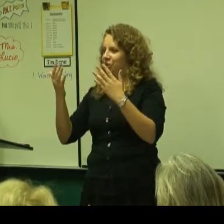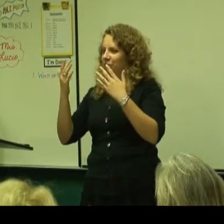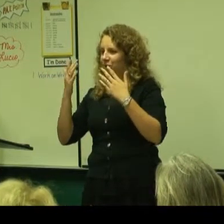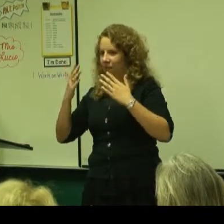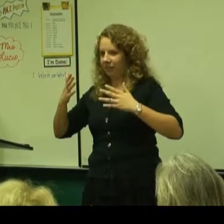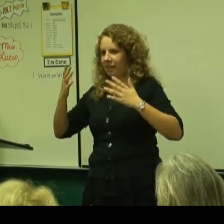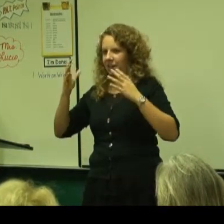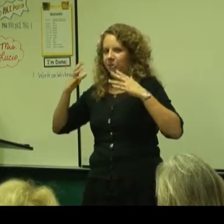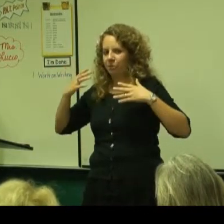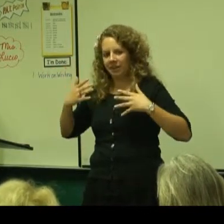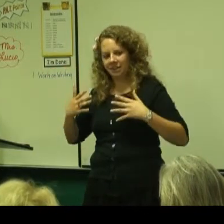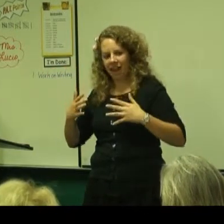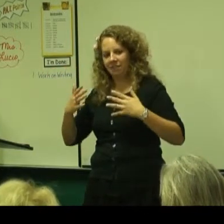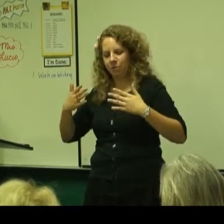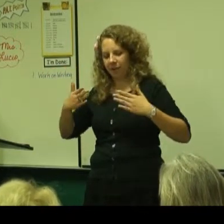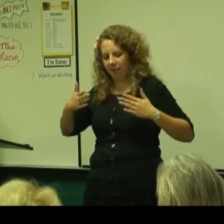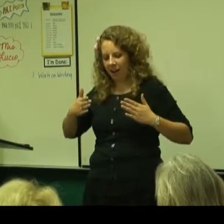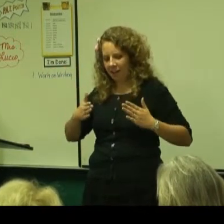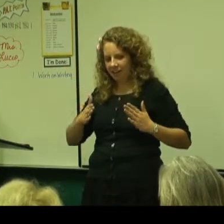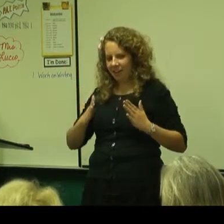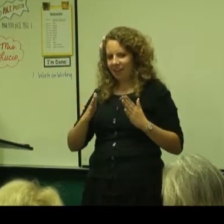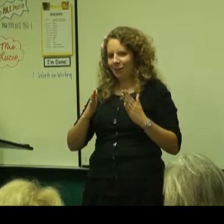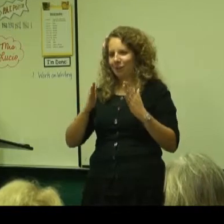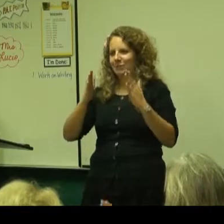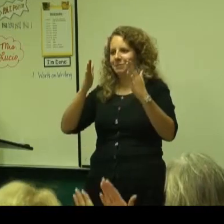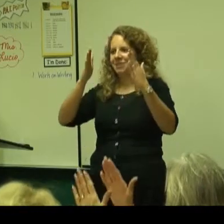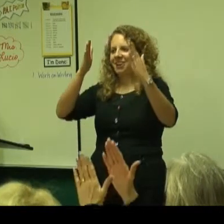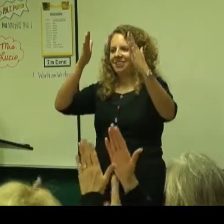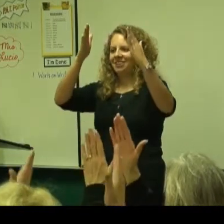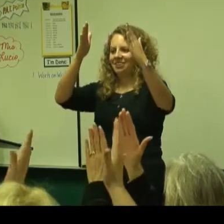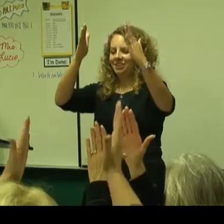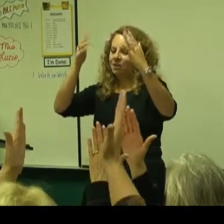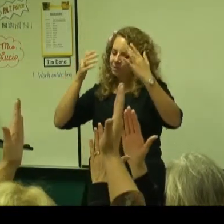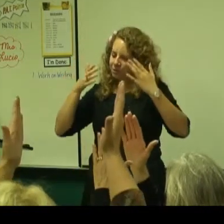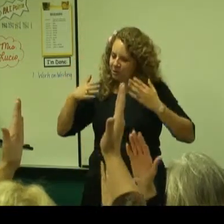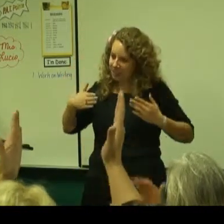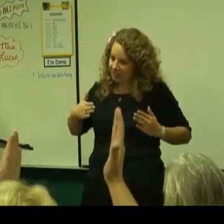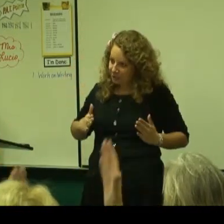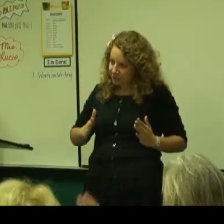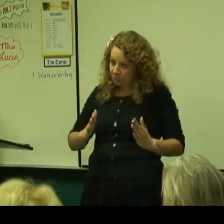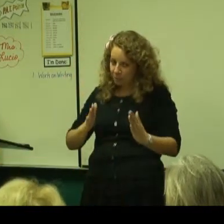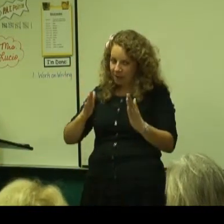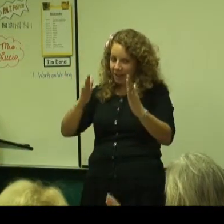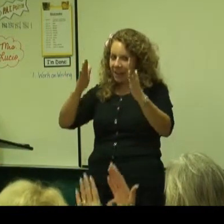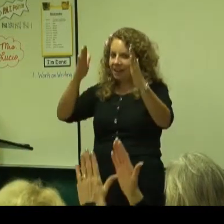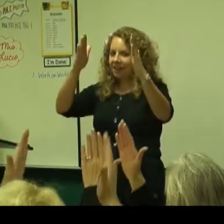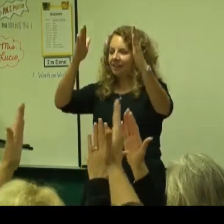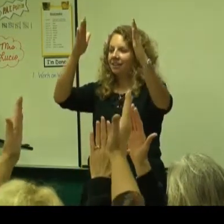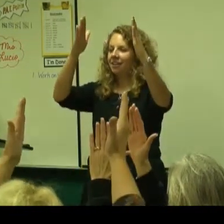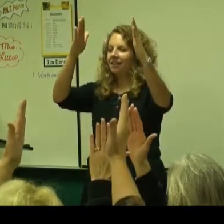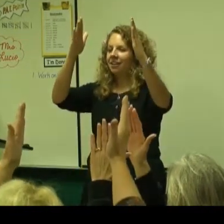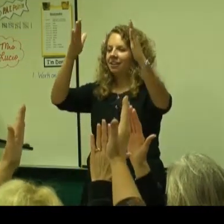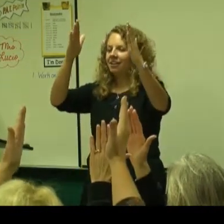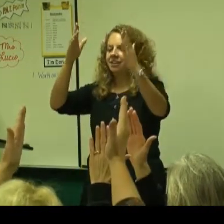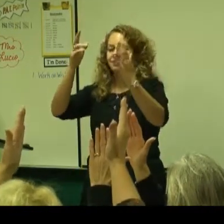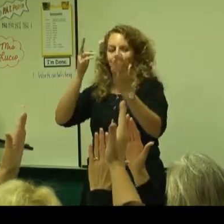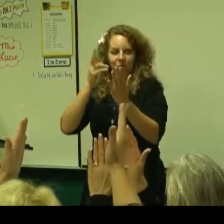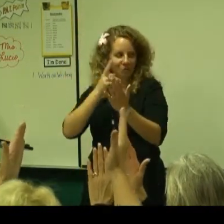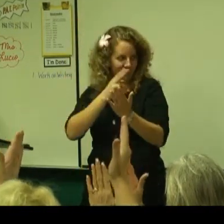you're going like the way to heaven, the way to God, goes up to God. So he is the way, the truth,